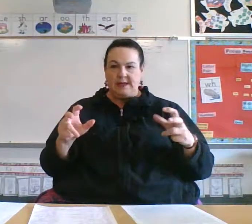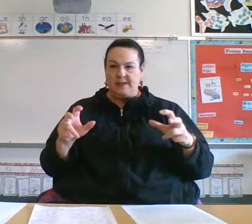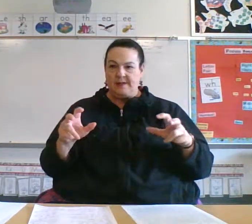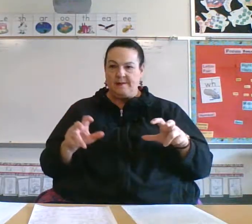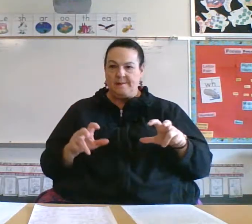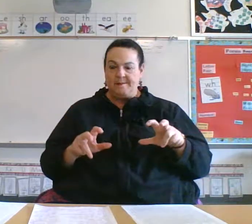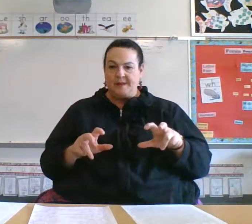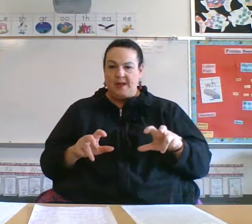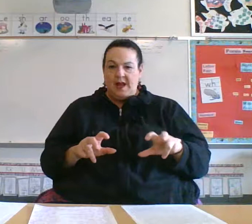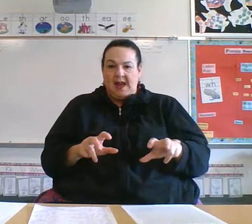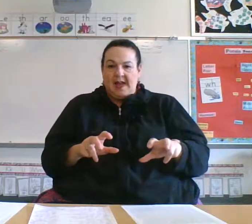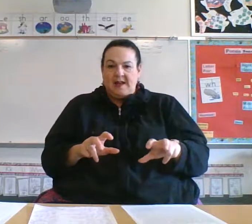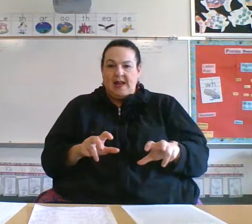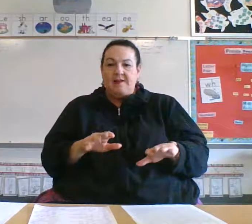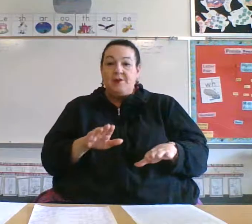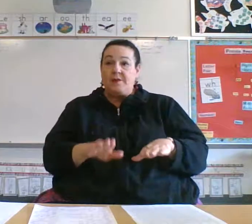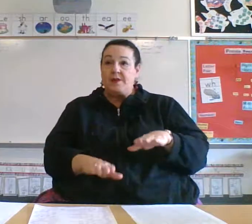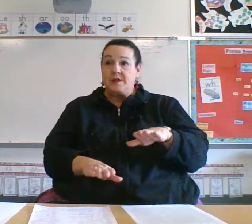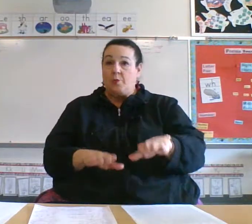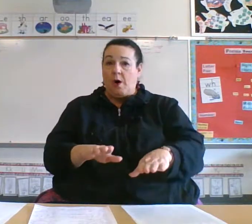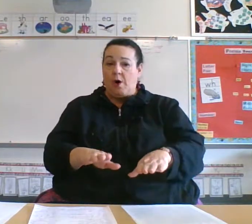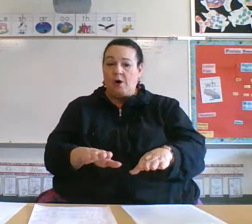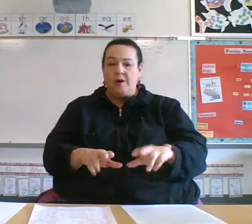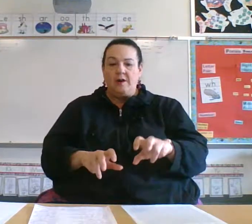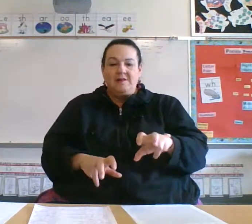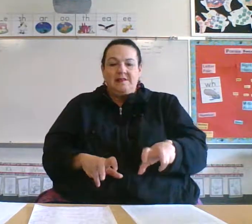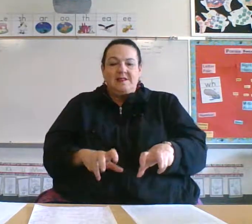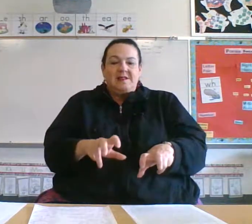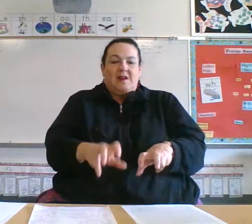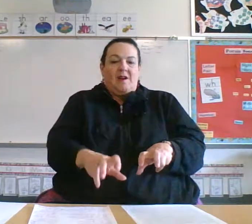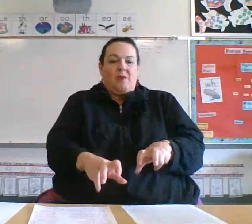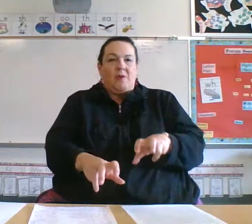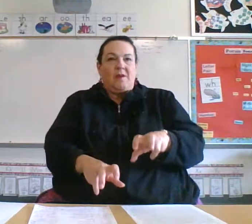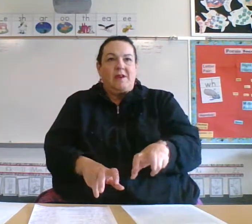threes. And, you know, this is walk. This is awkward.